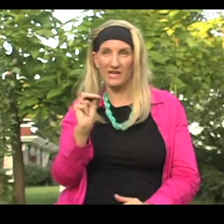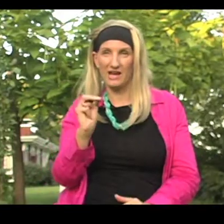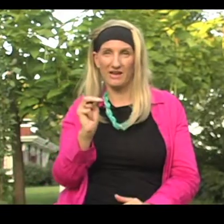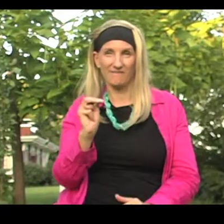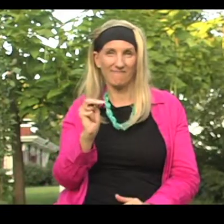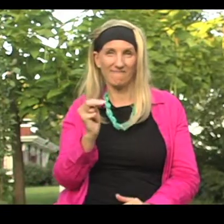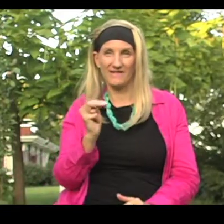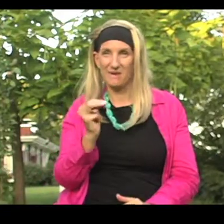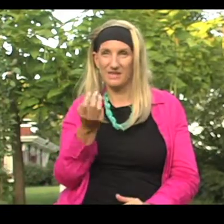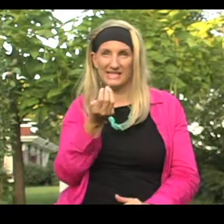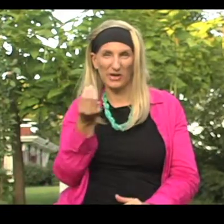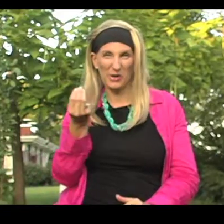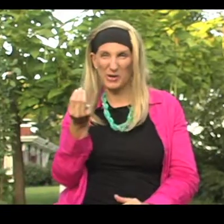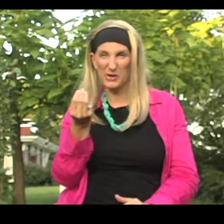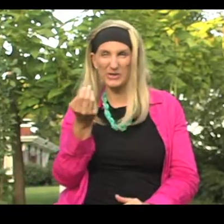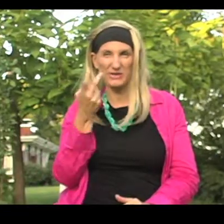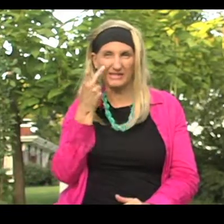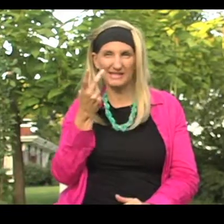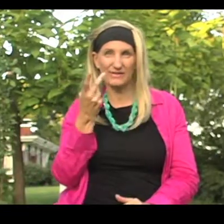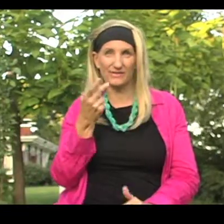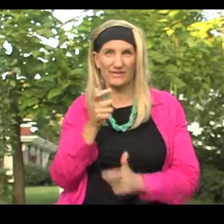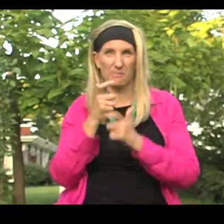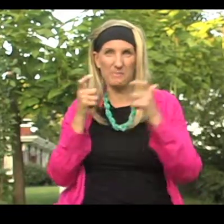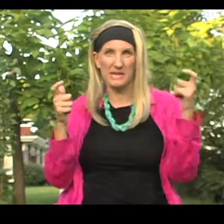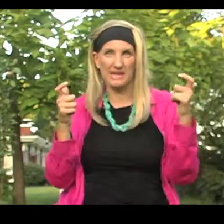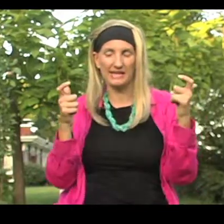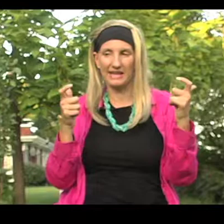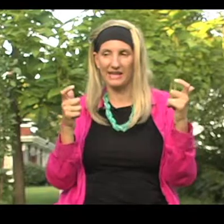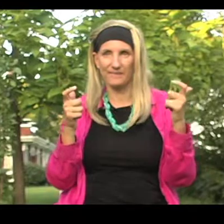the material that you could see. You'd see the big